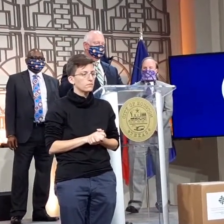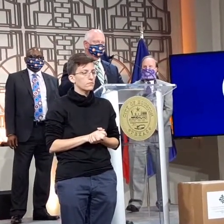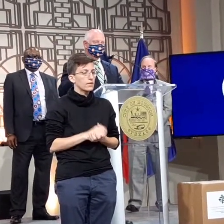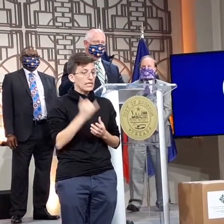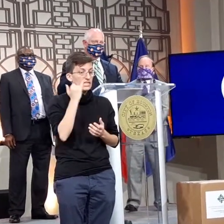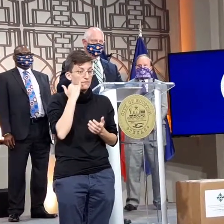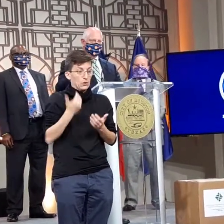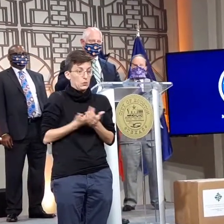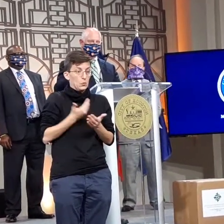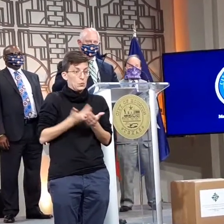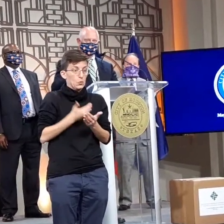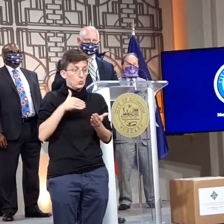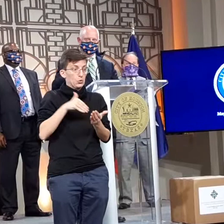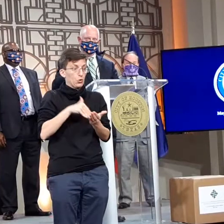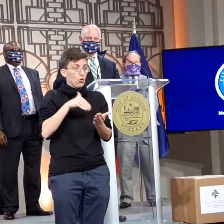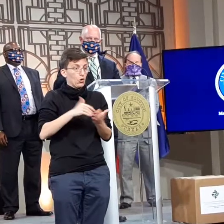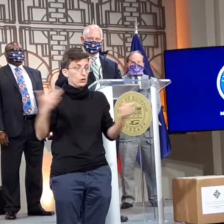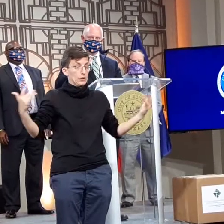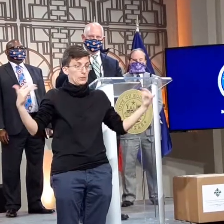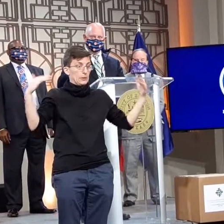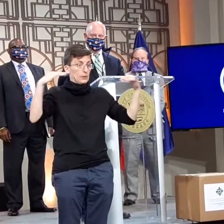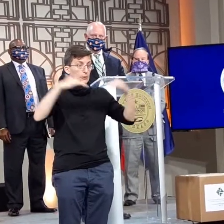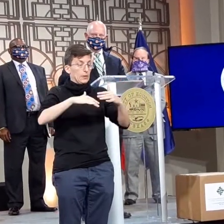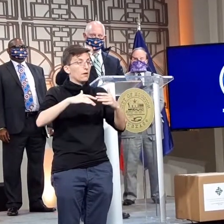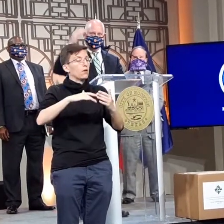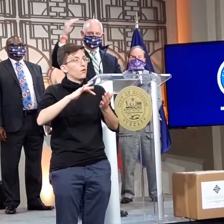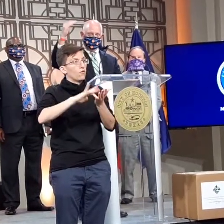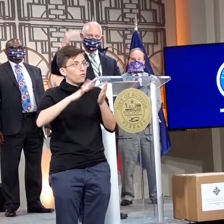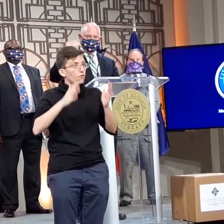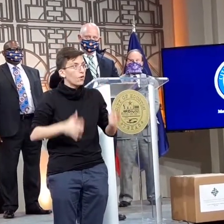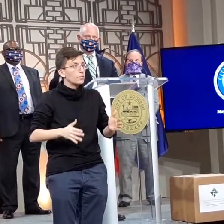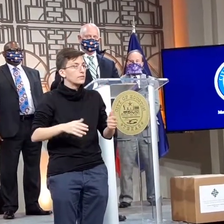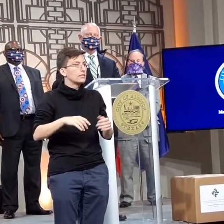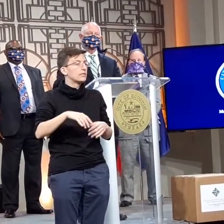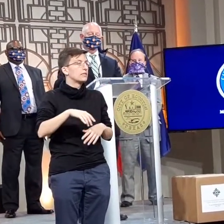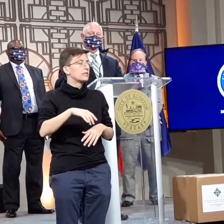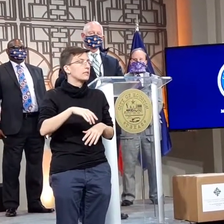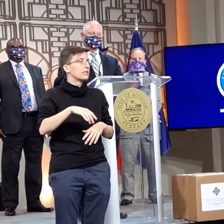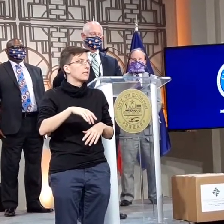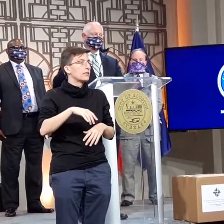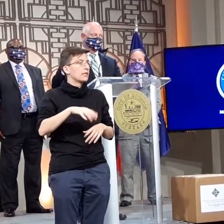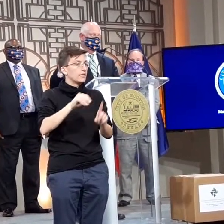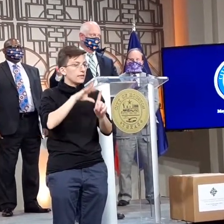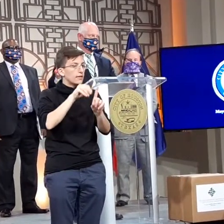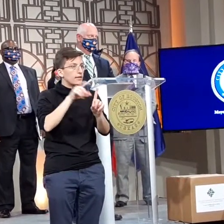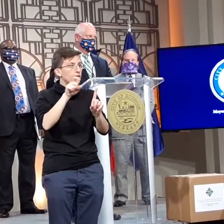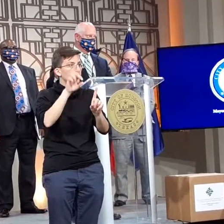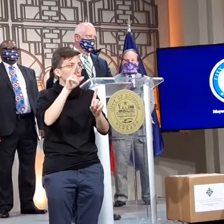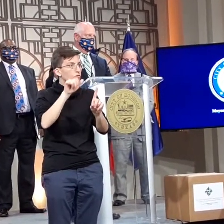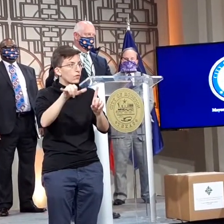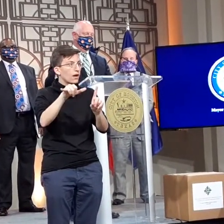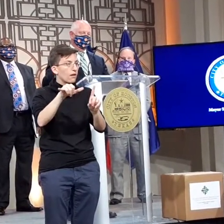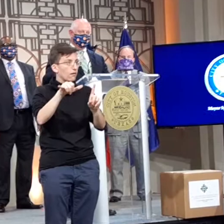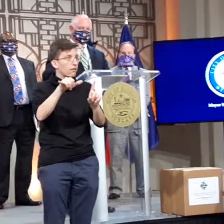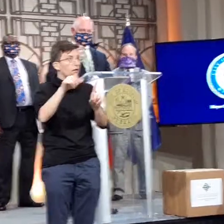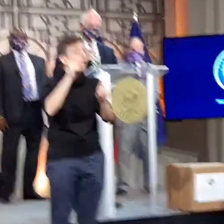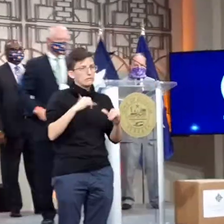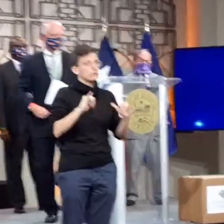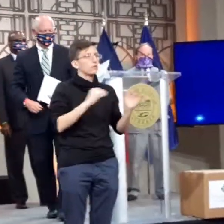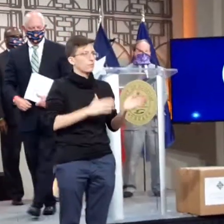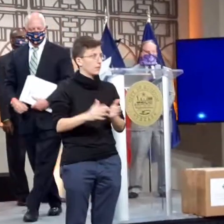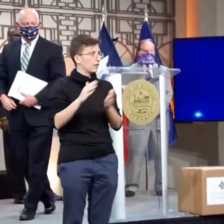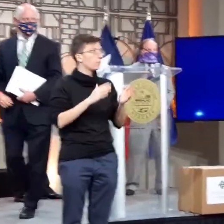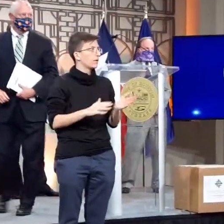new doctors and nurses and respiratory therapists and pharmacists and x-ray technicians, and you go down the whole list, you can quickly fatigue your staff by using the